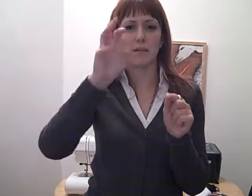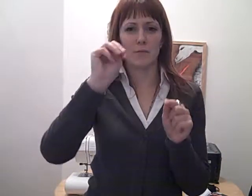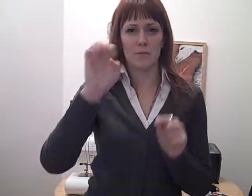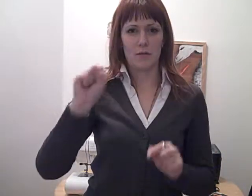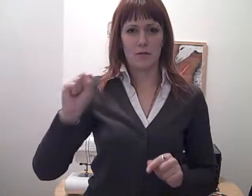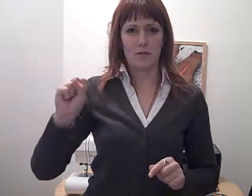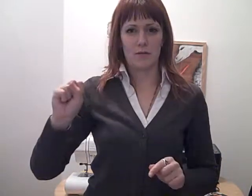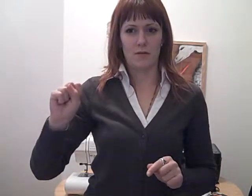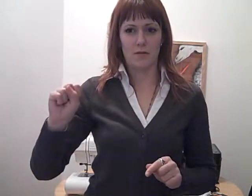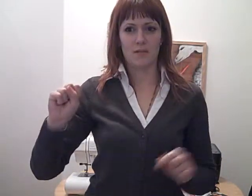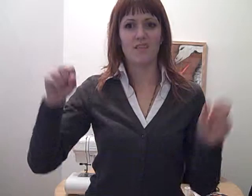which you can see through.